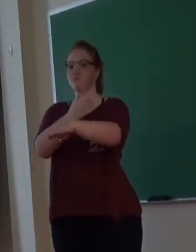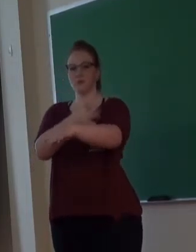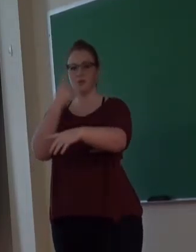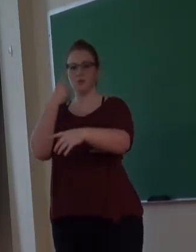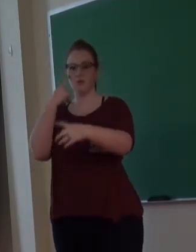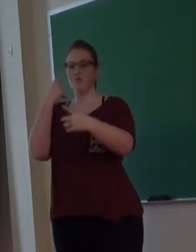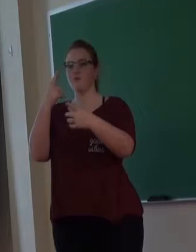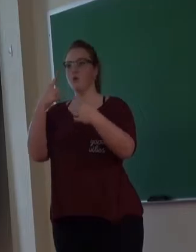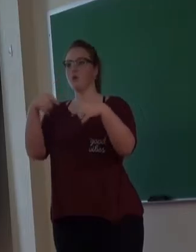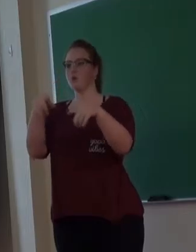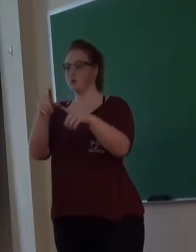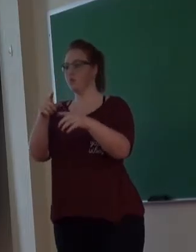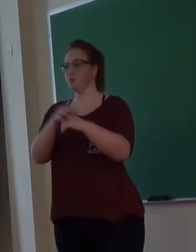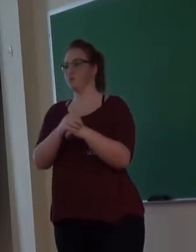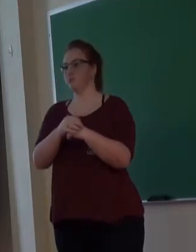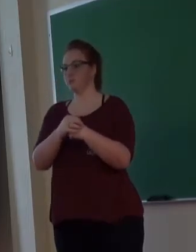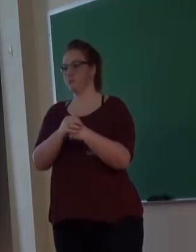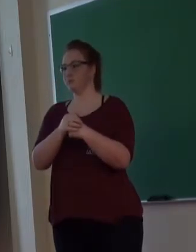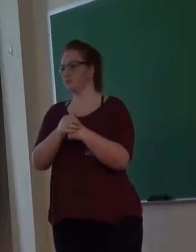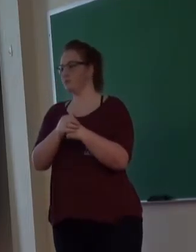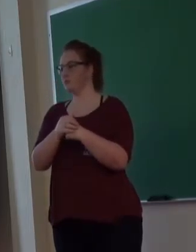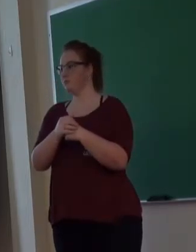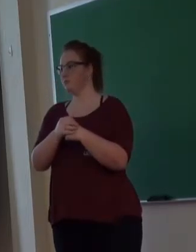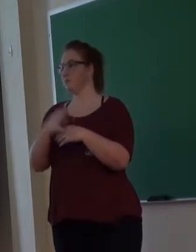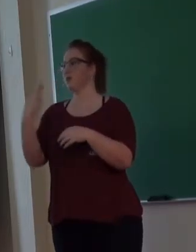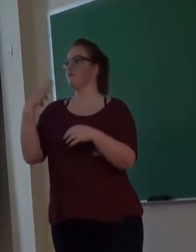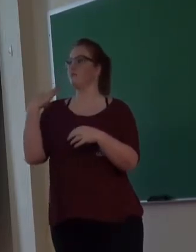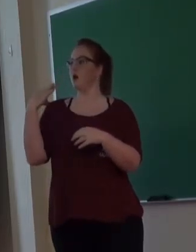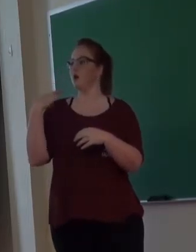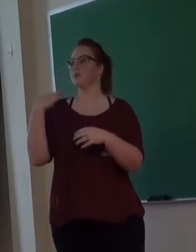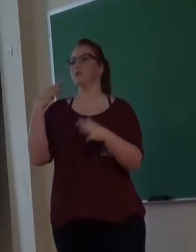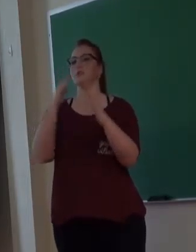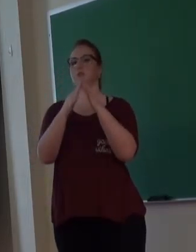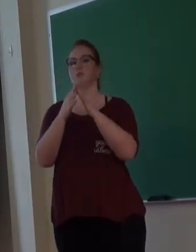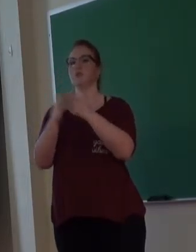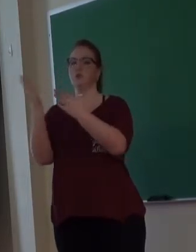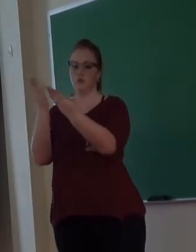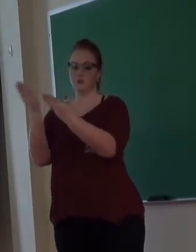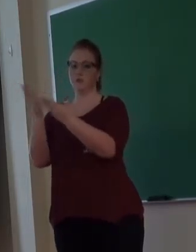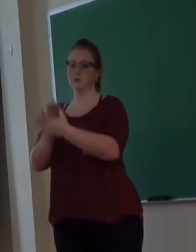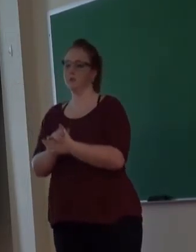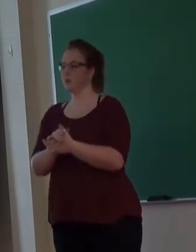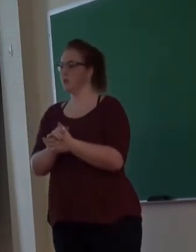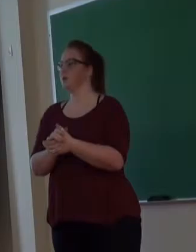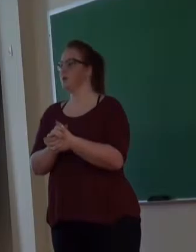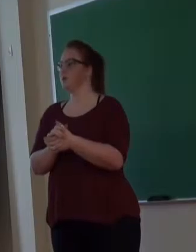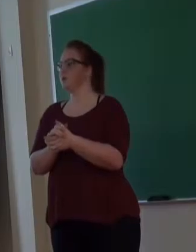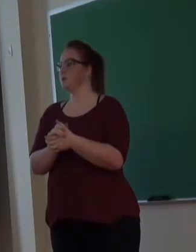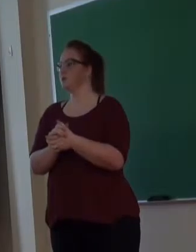work experience. Volunteer and community service, whether that is through a